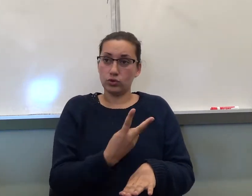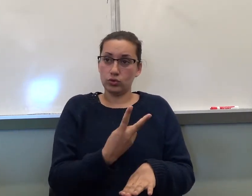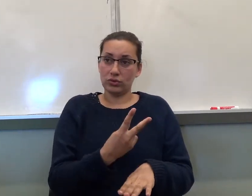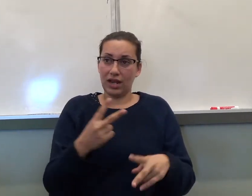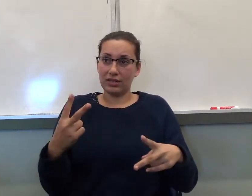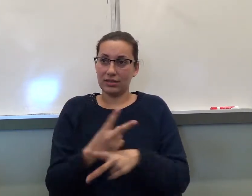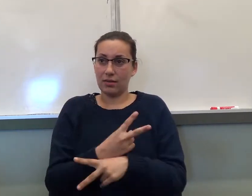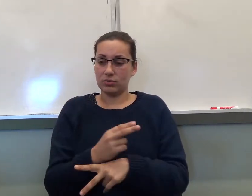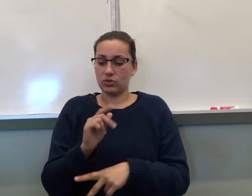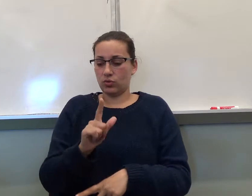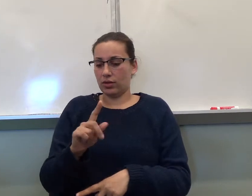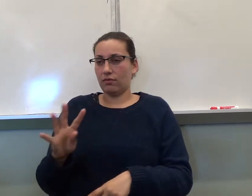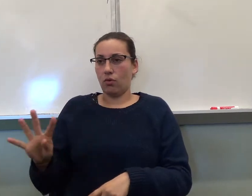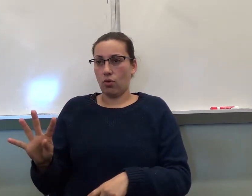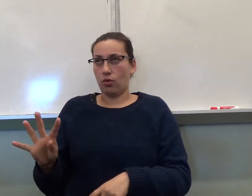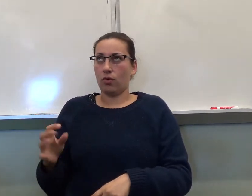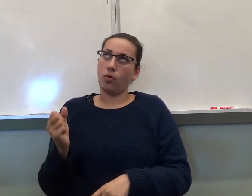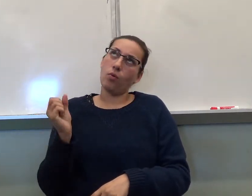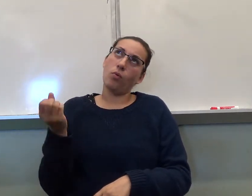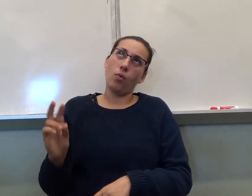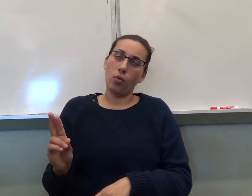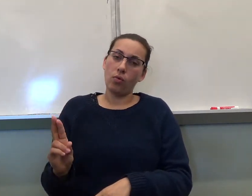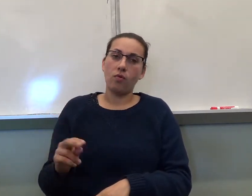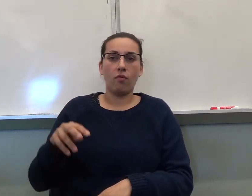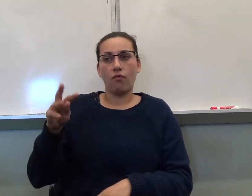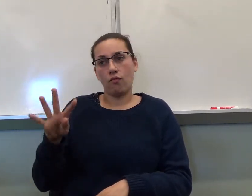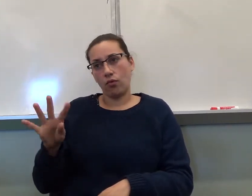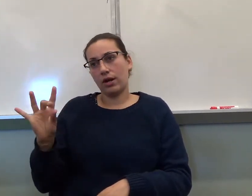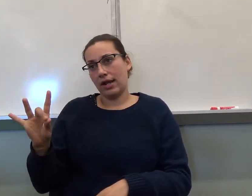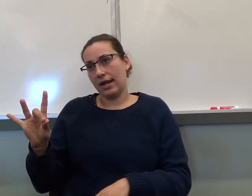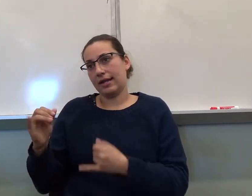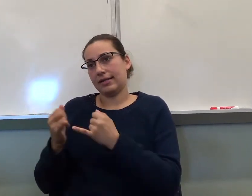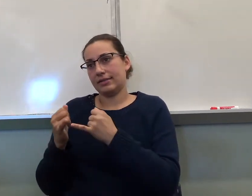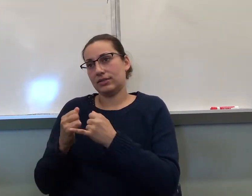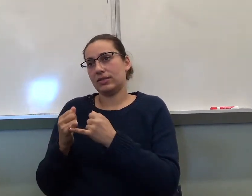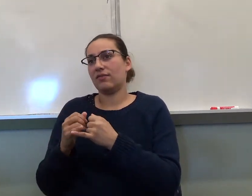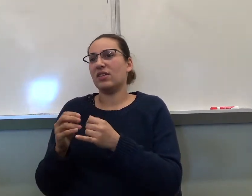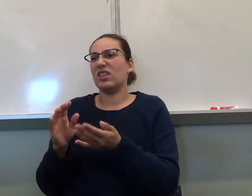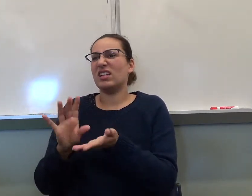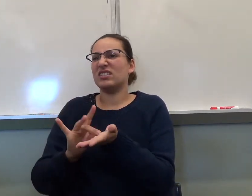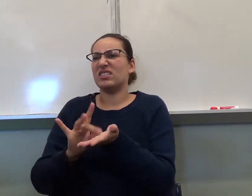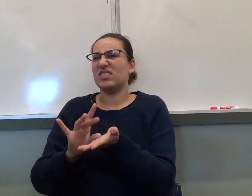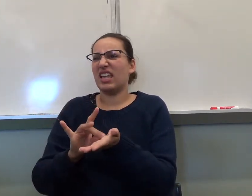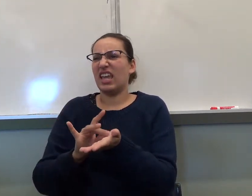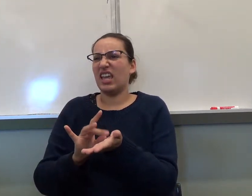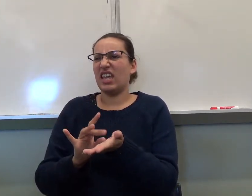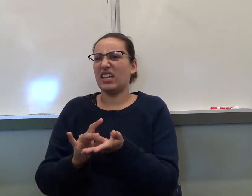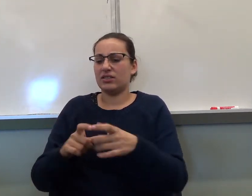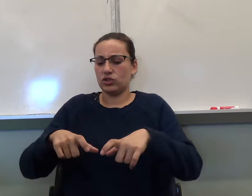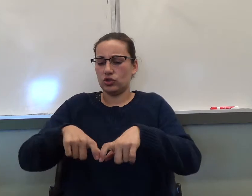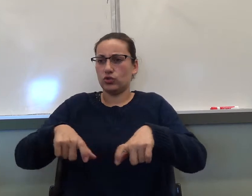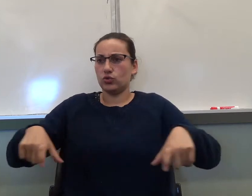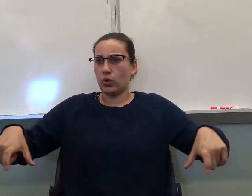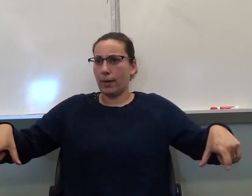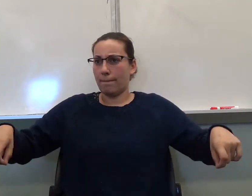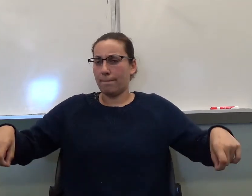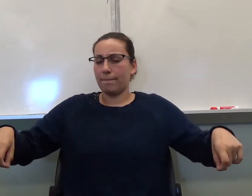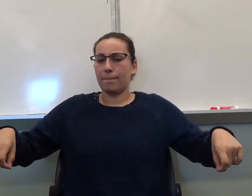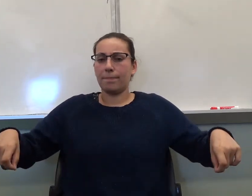or 48 inches of this adhesive strip that she wants to put on. Okay, and you've got 14